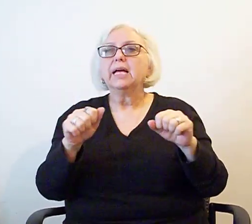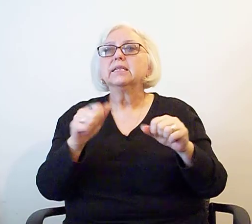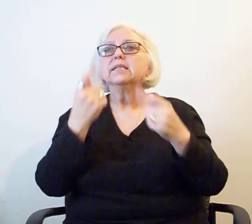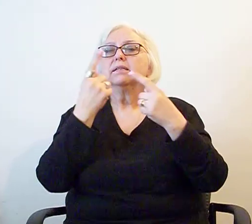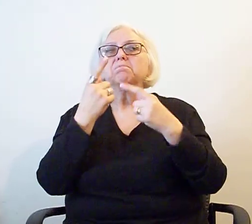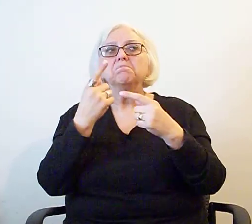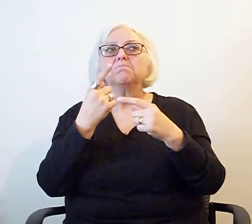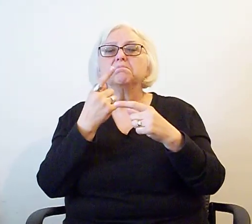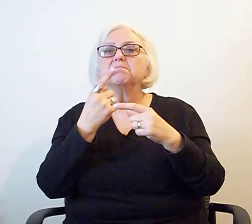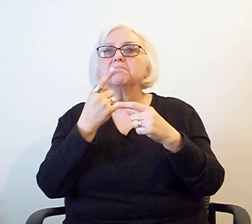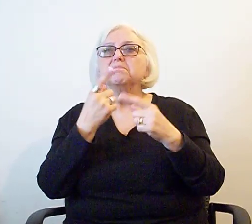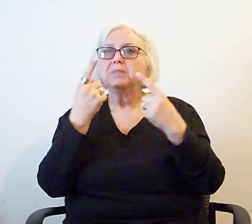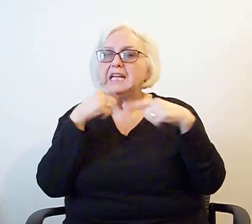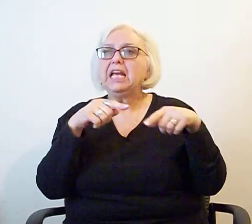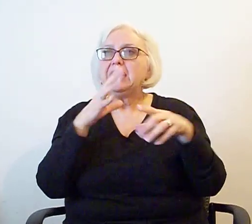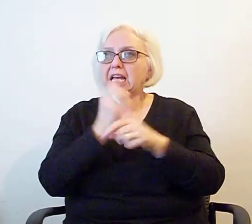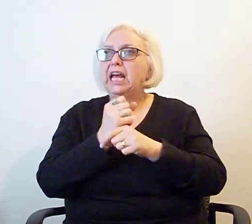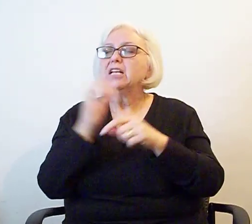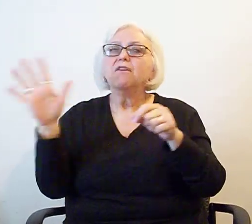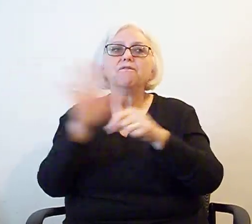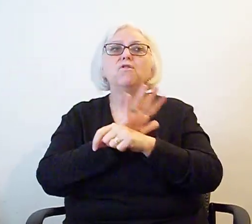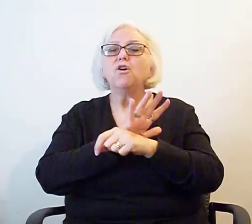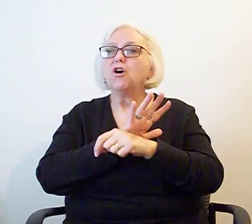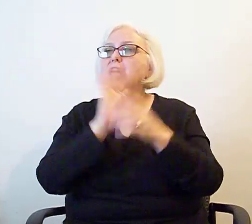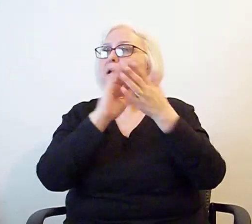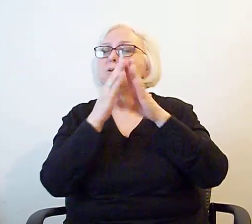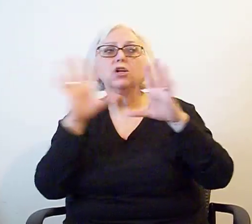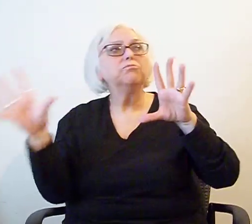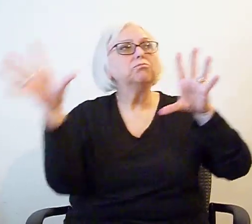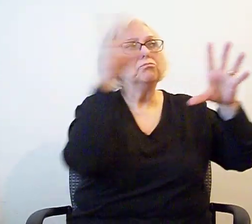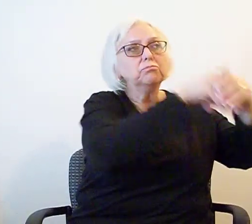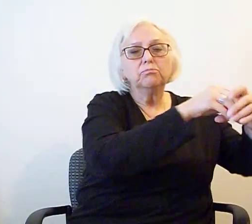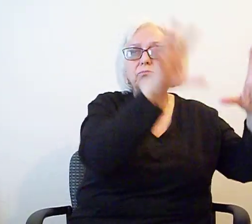full community inclusion with everything you do.